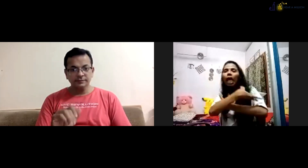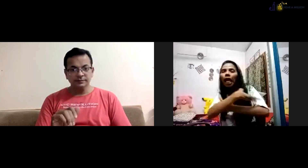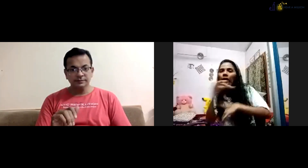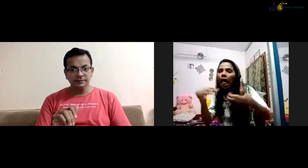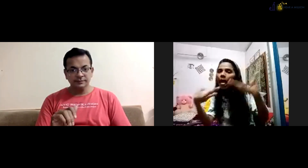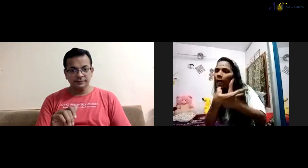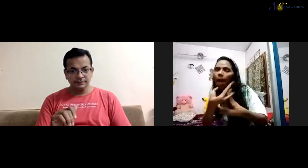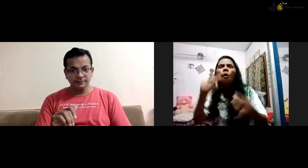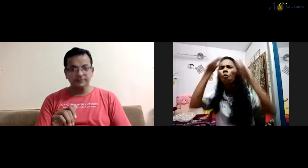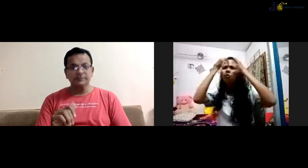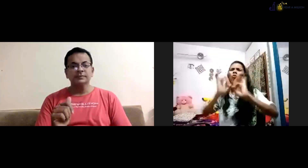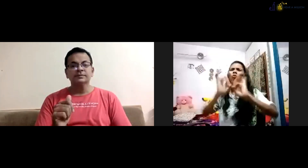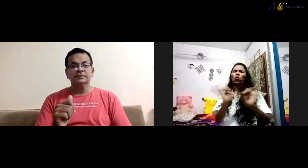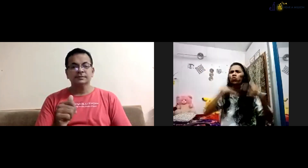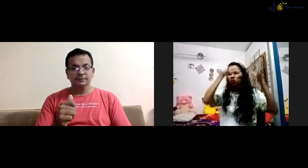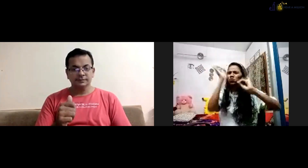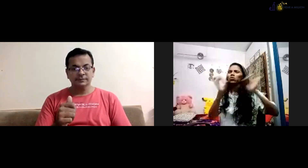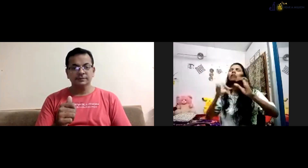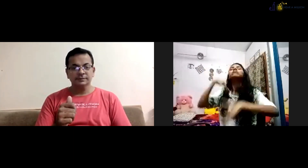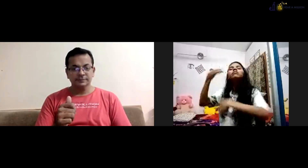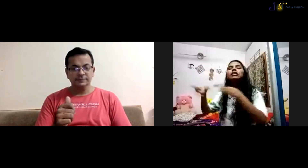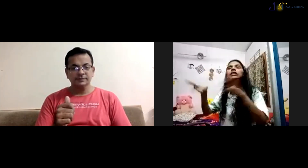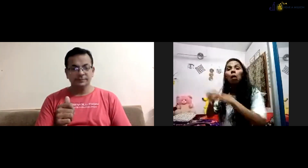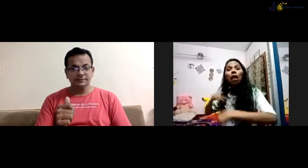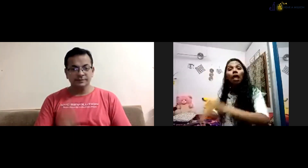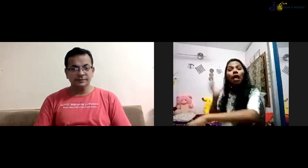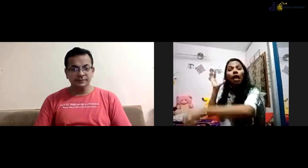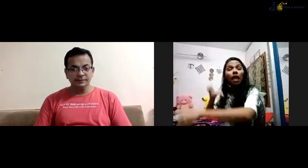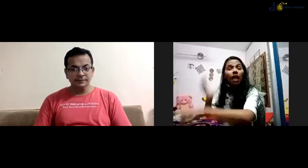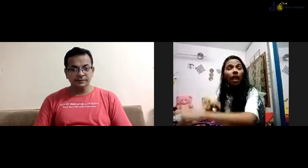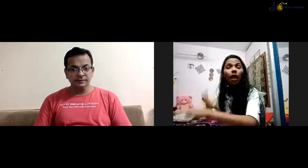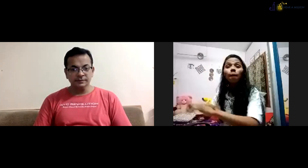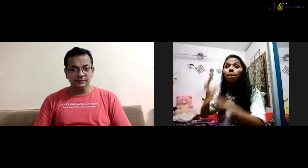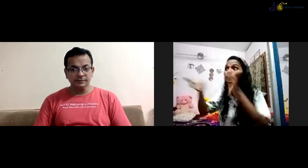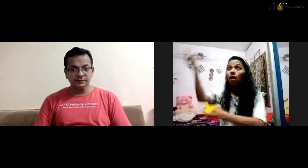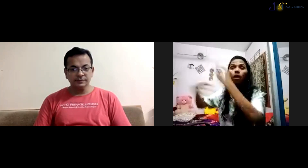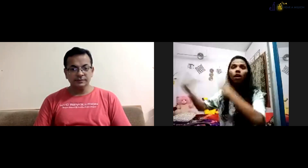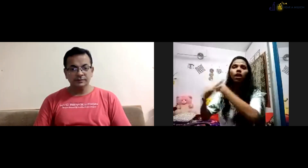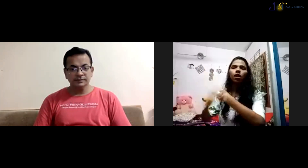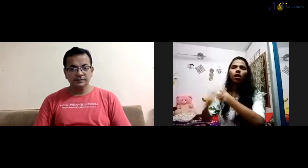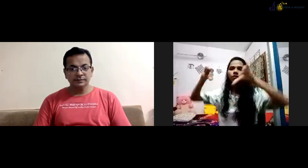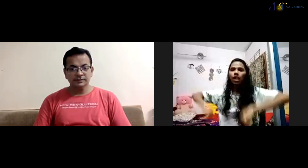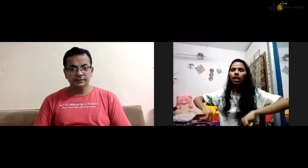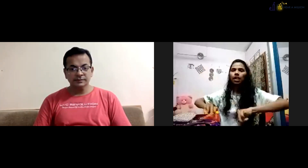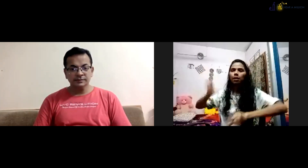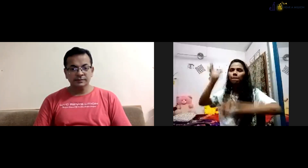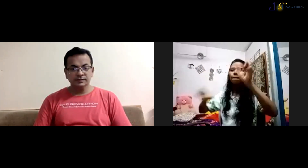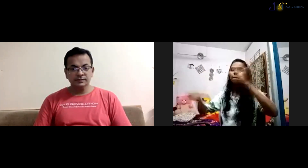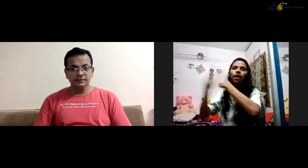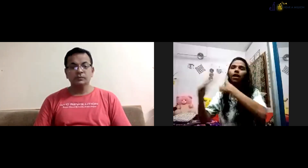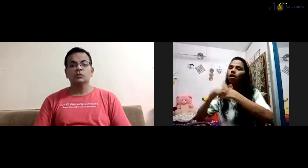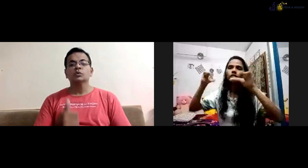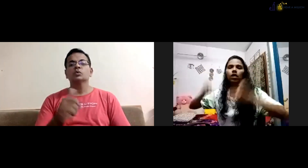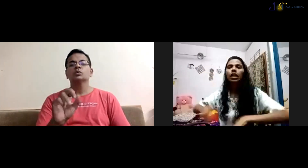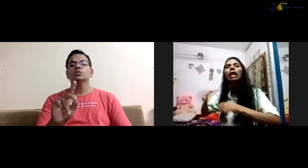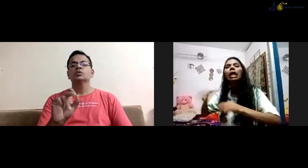the company also. But that was not the issue if people were doing gossiping. But I have been watching them again and